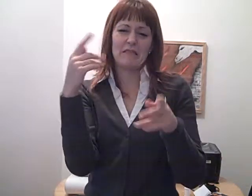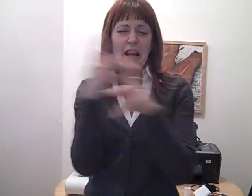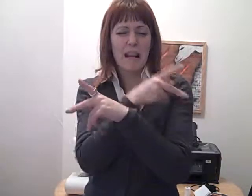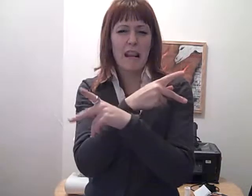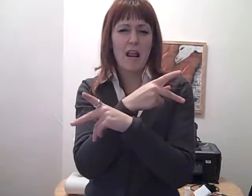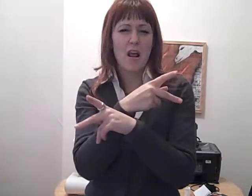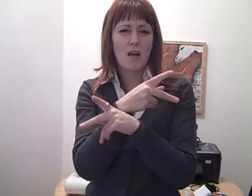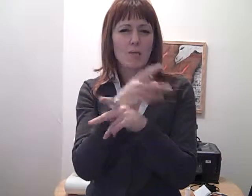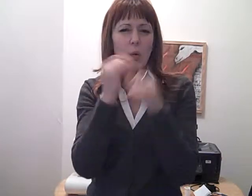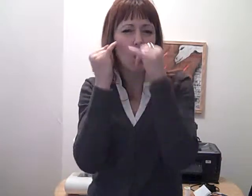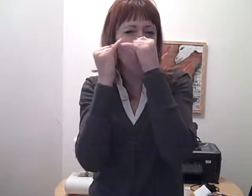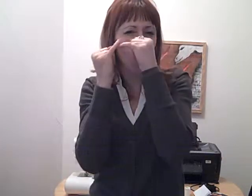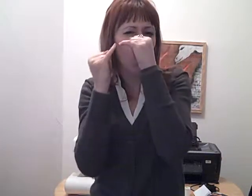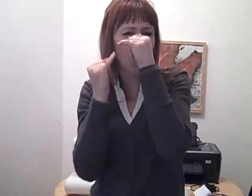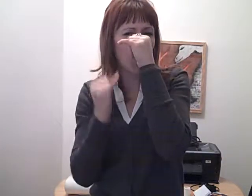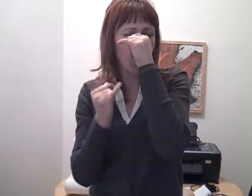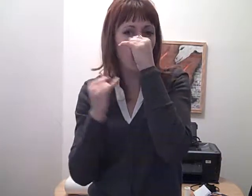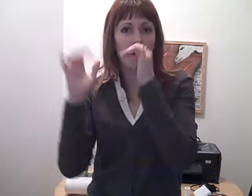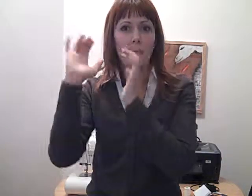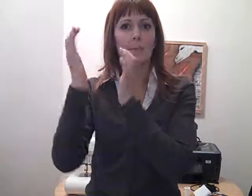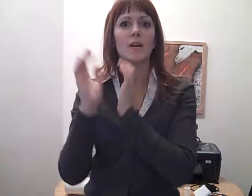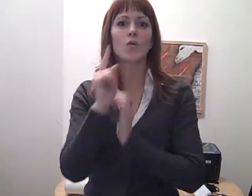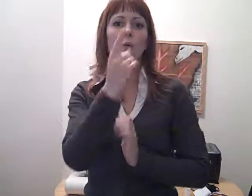It's 1,000 times more conductive than copper.